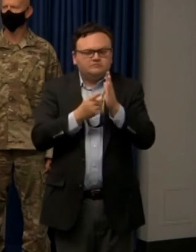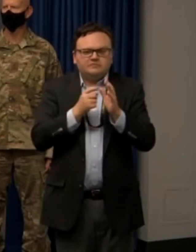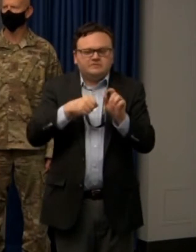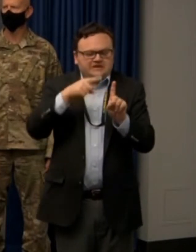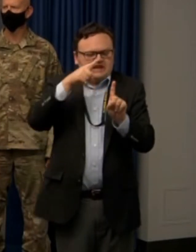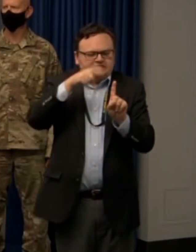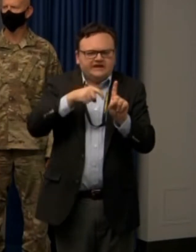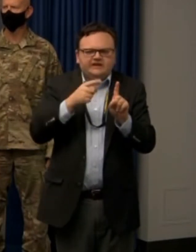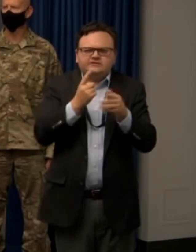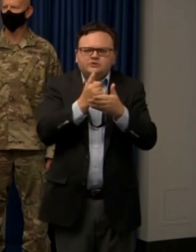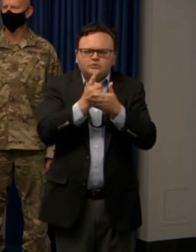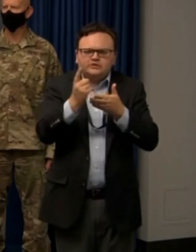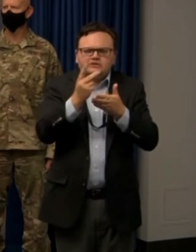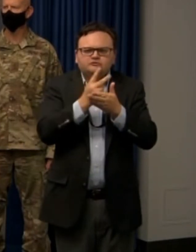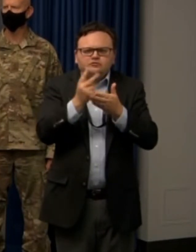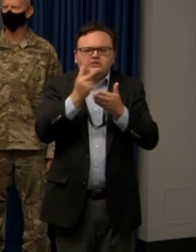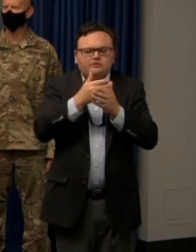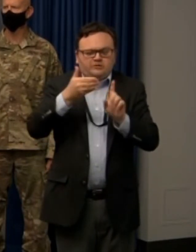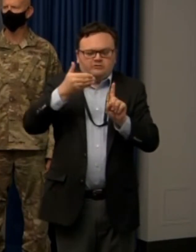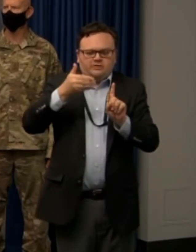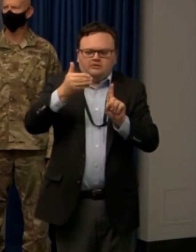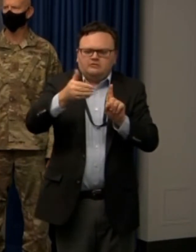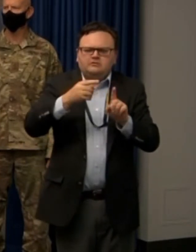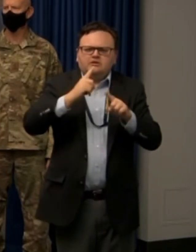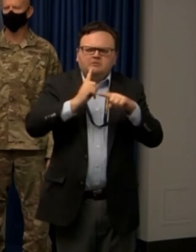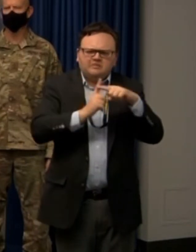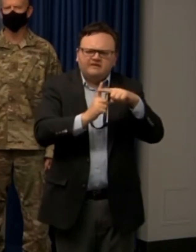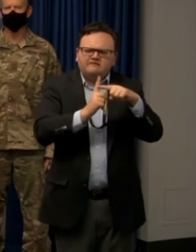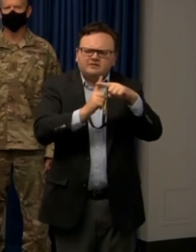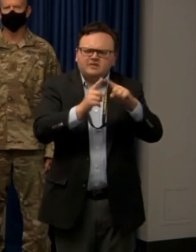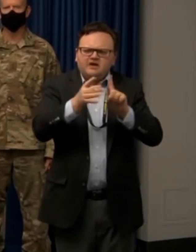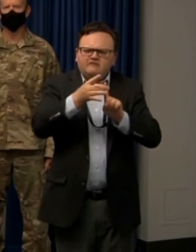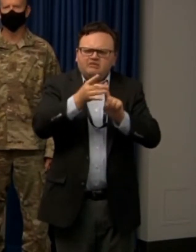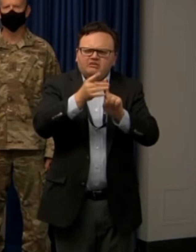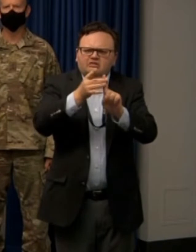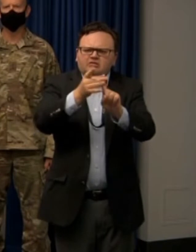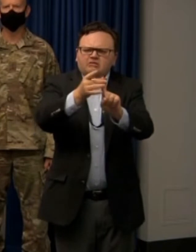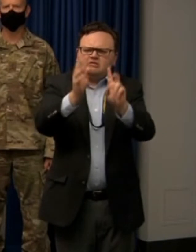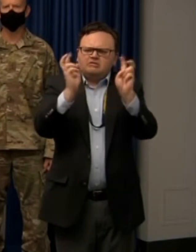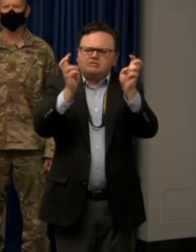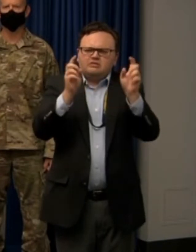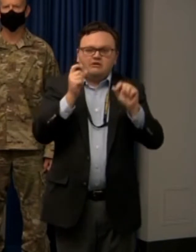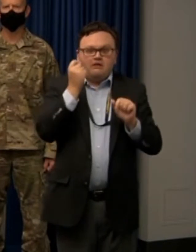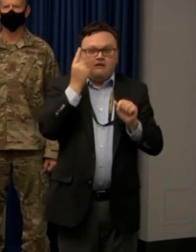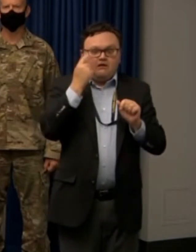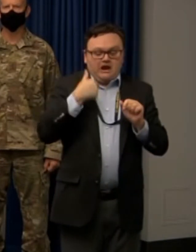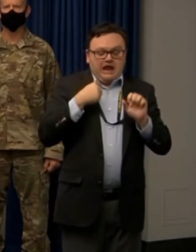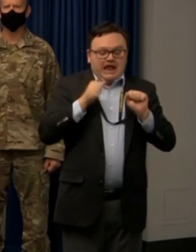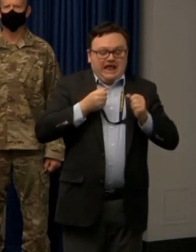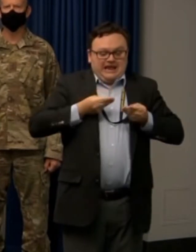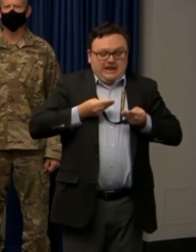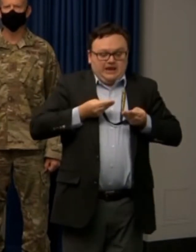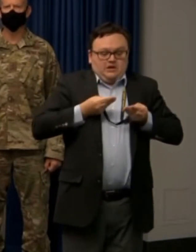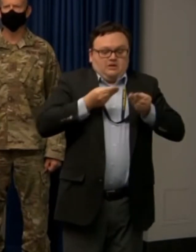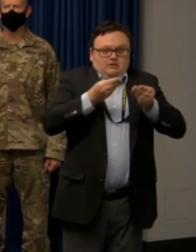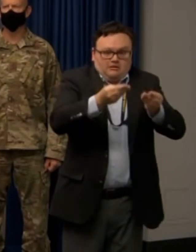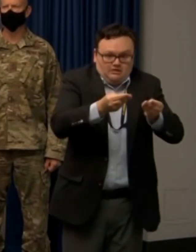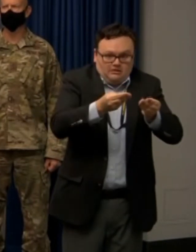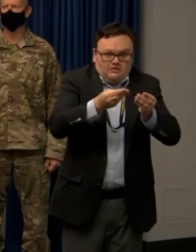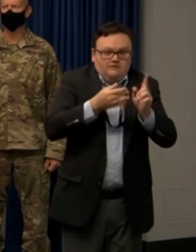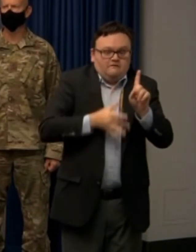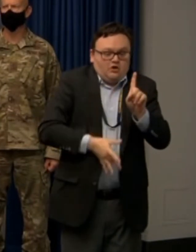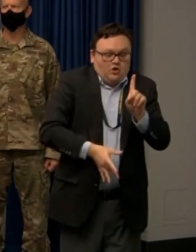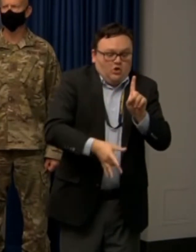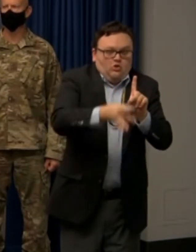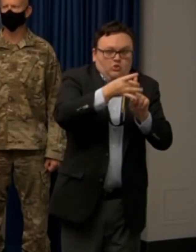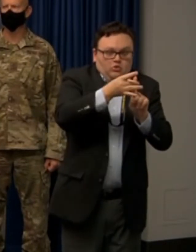end, we know that there is a relatively short period of time where you can actually transmit this thing. And we do know now